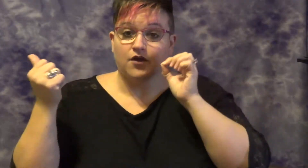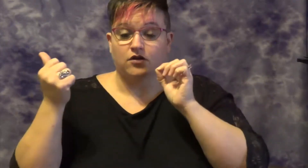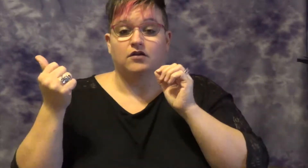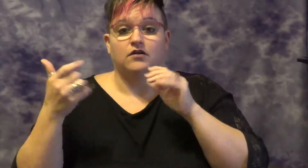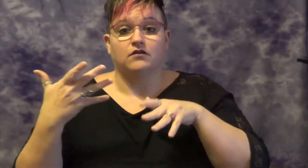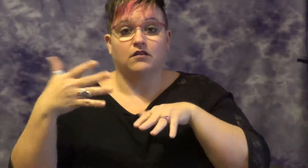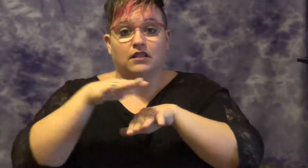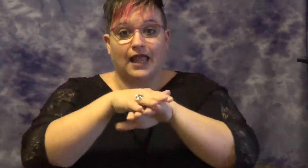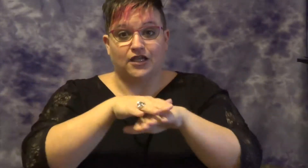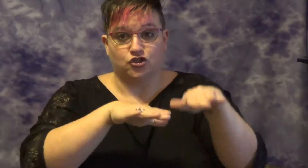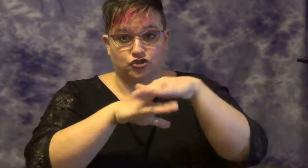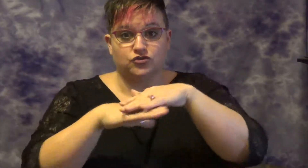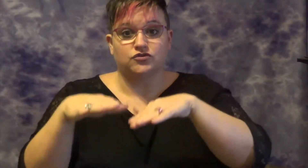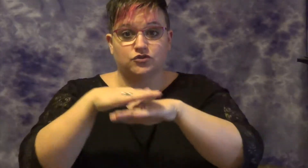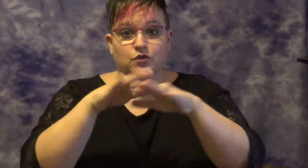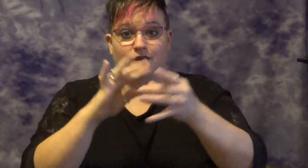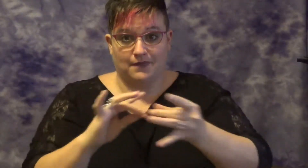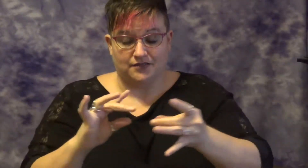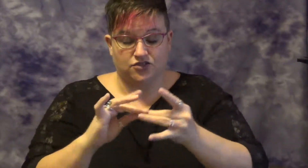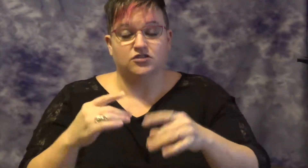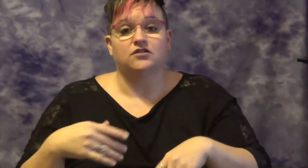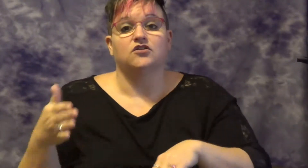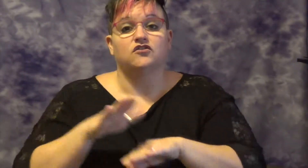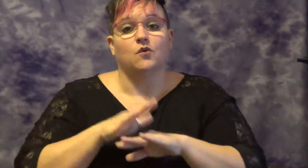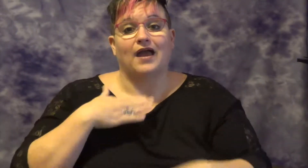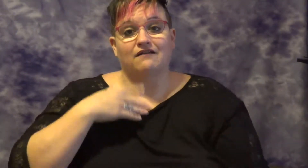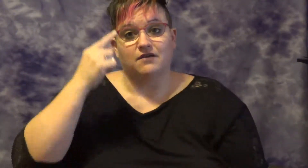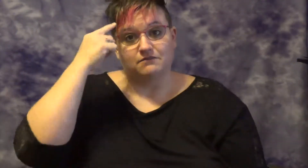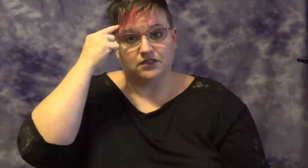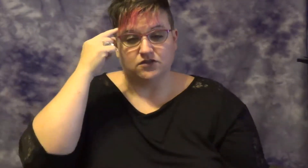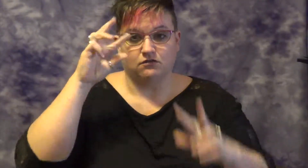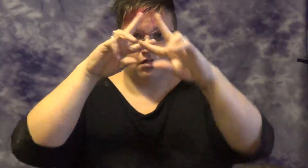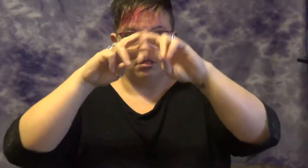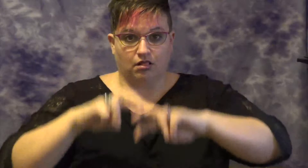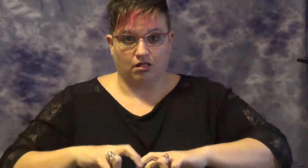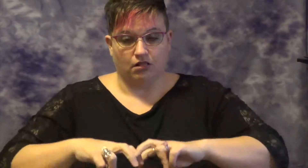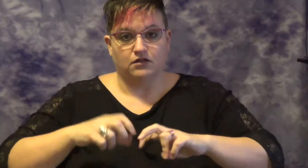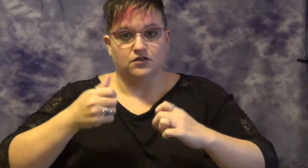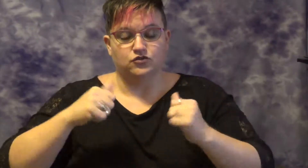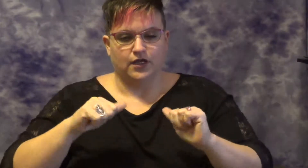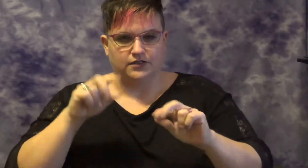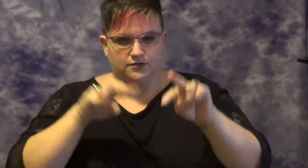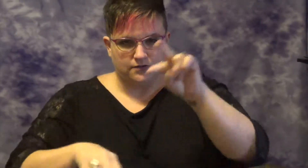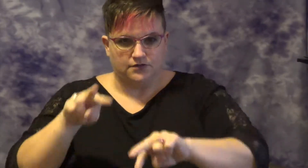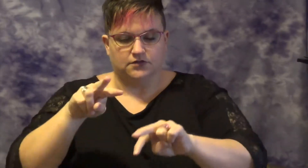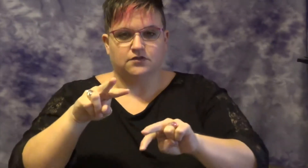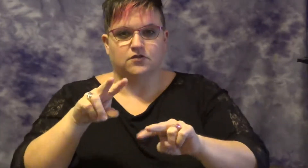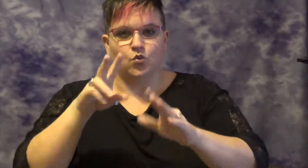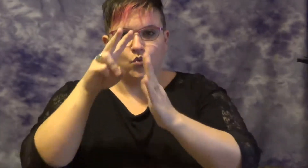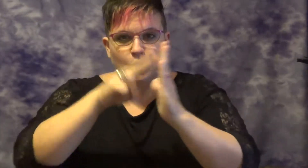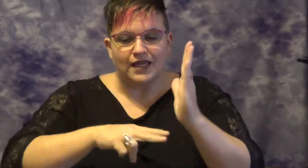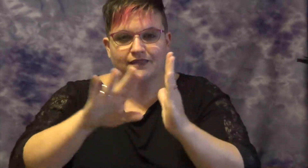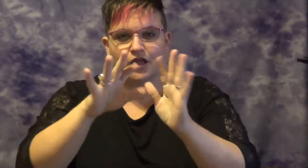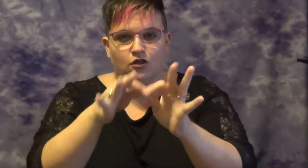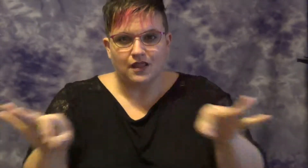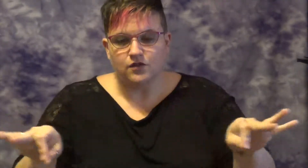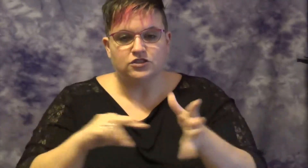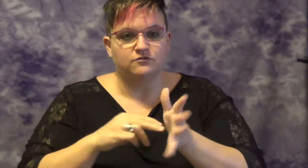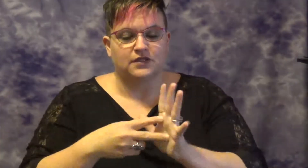language. There are several different layers to the message. So we also have to mentally read